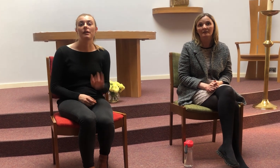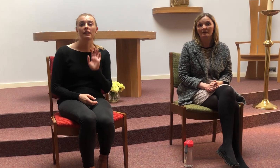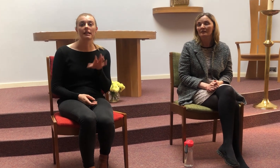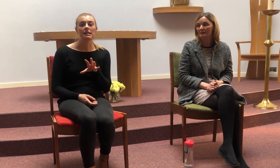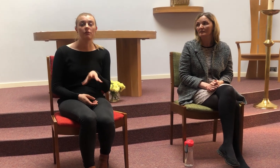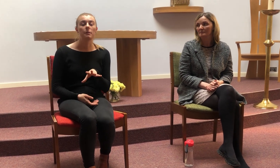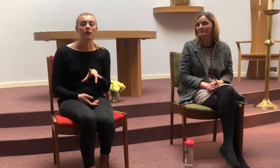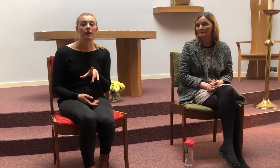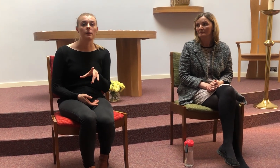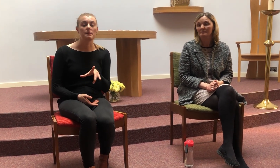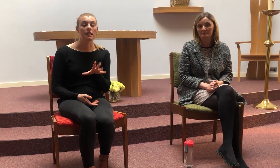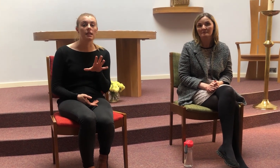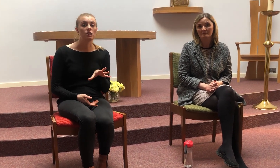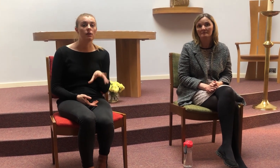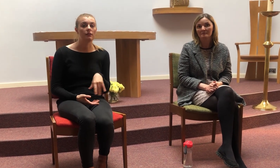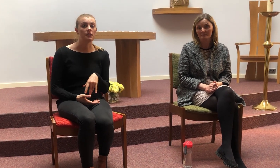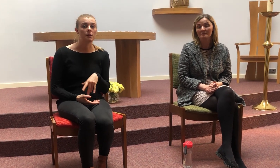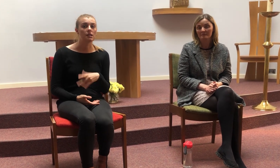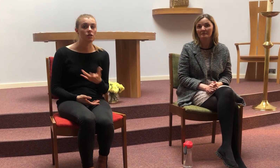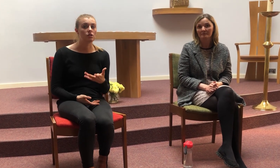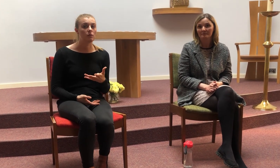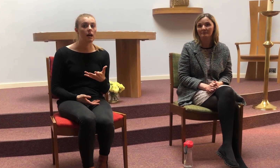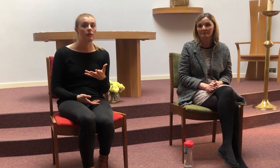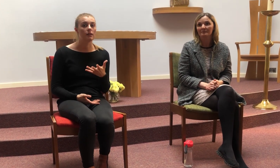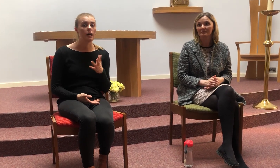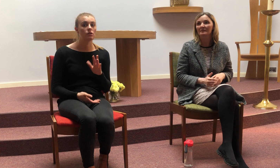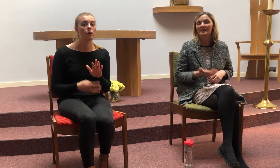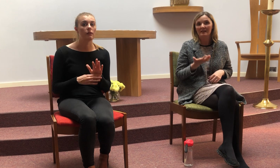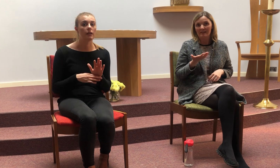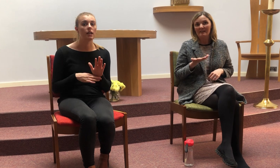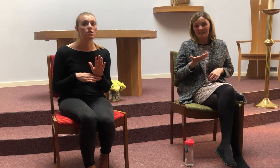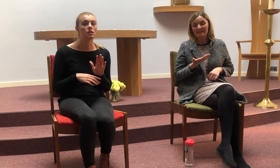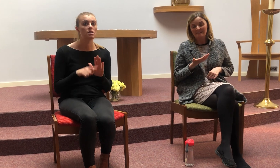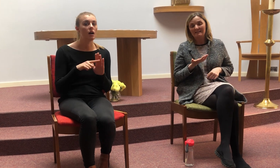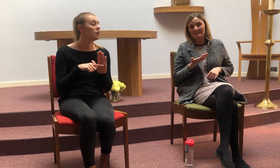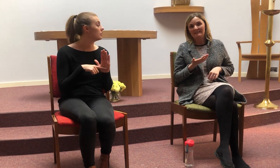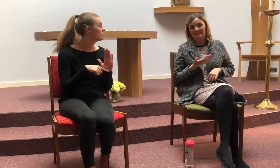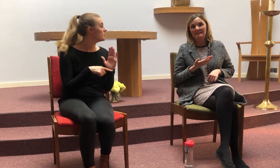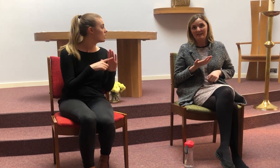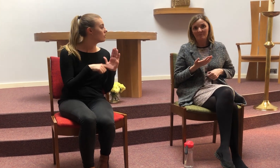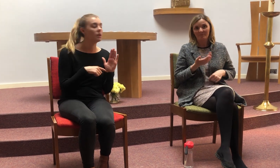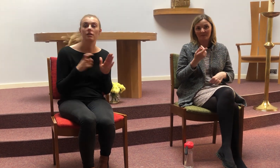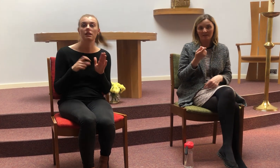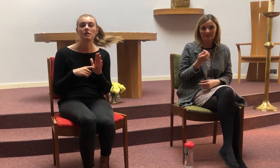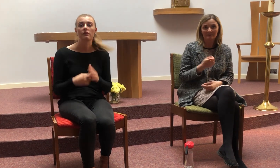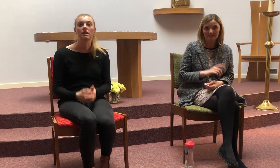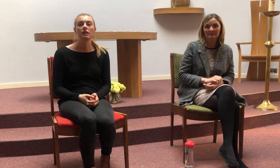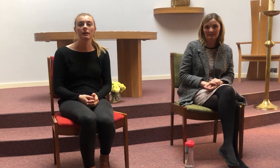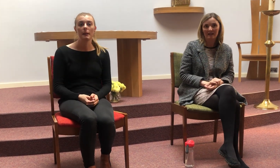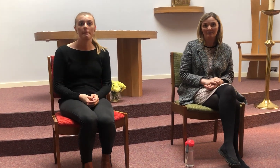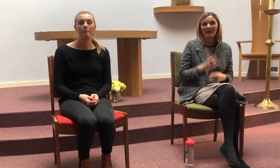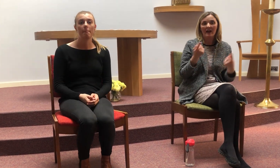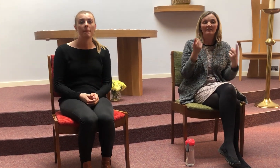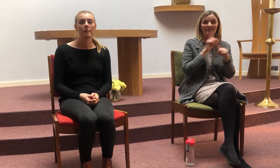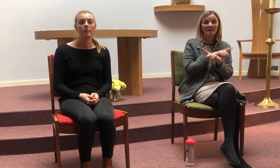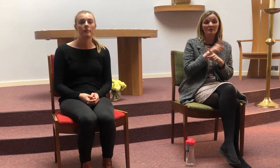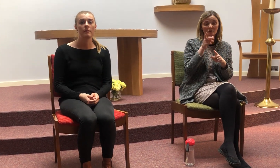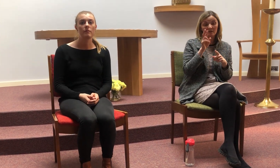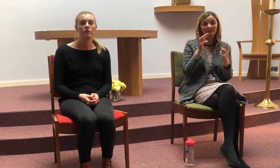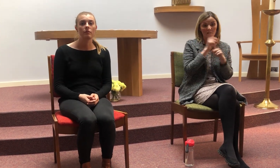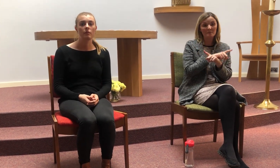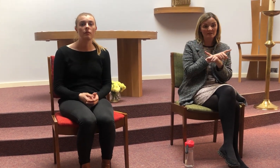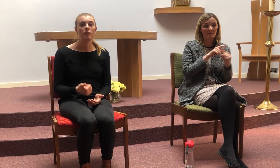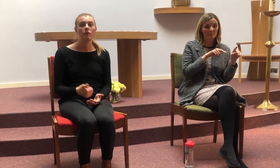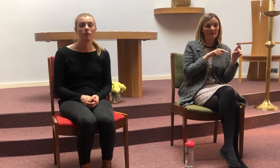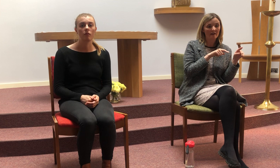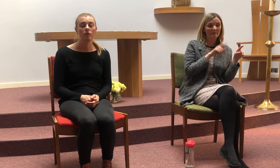so they found that like the deaf people on that website, they do have the experience, they just don't have the actual qualifications on to show on like their CV. Yeah, and then you're